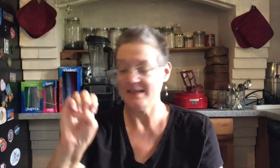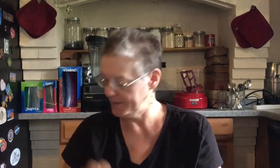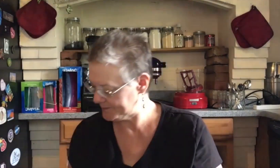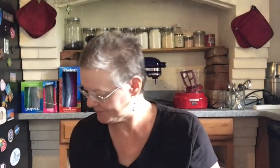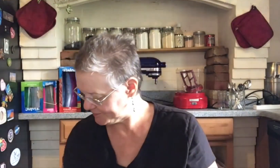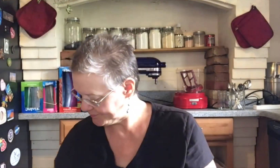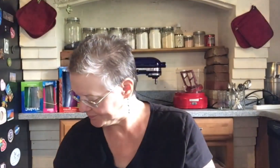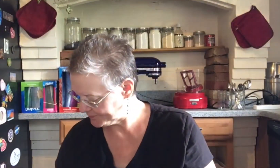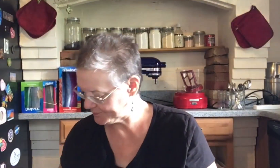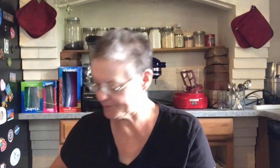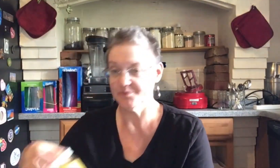ghee,